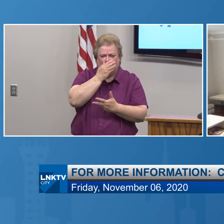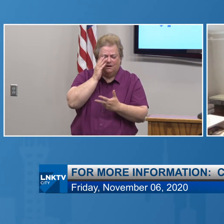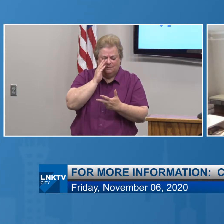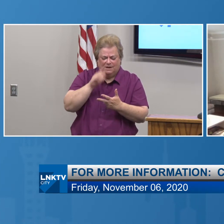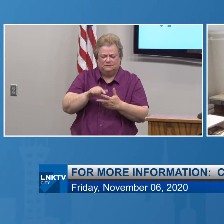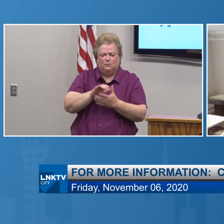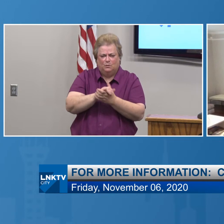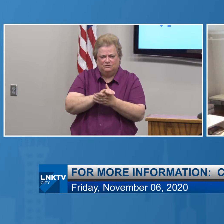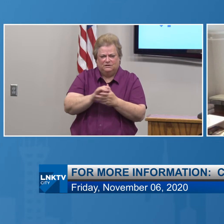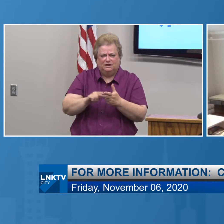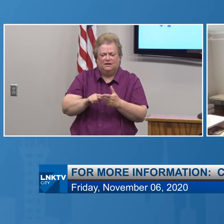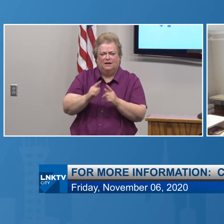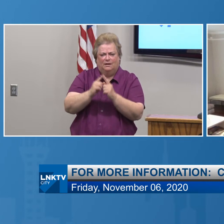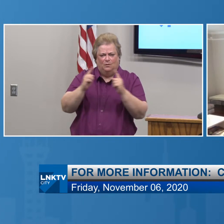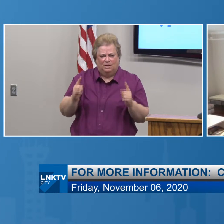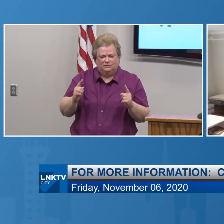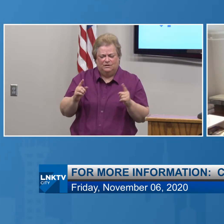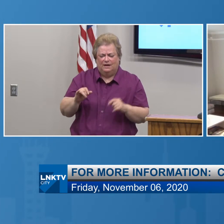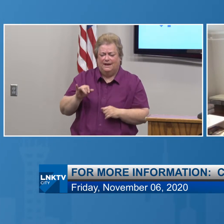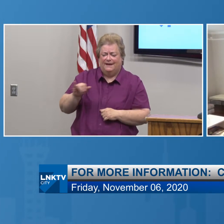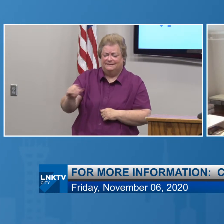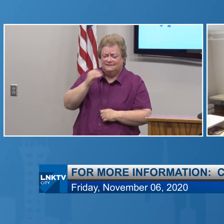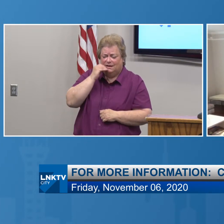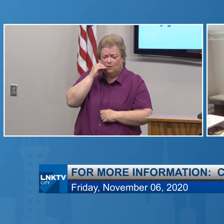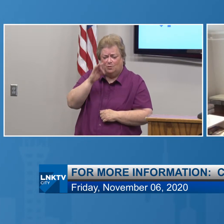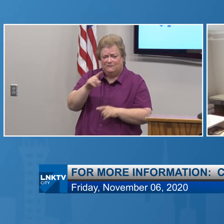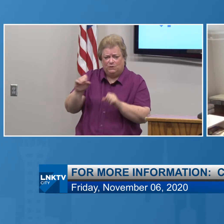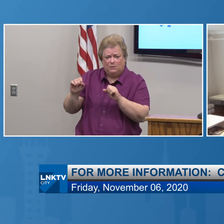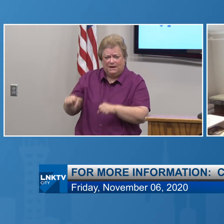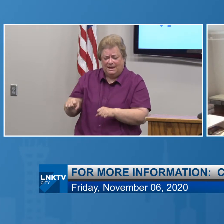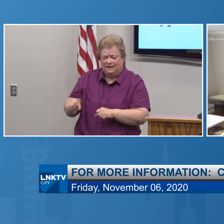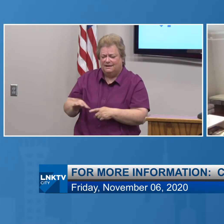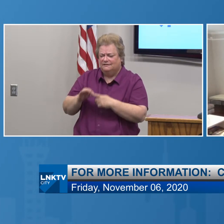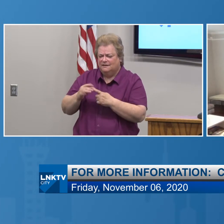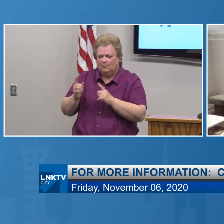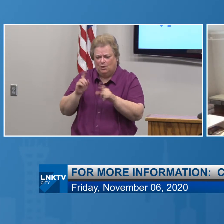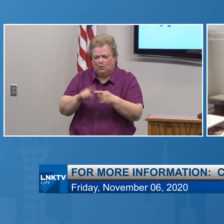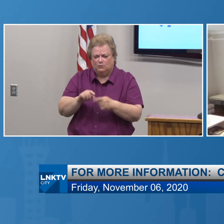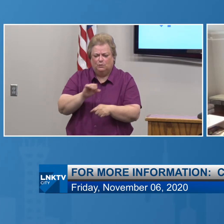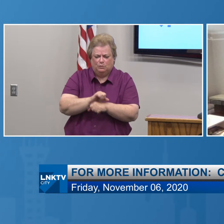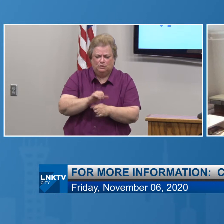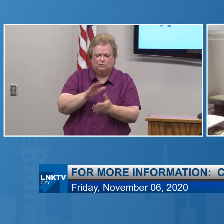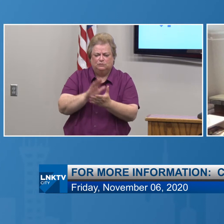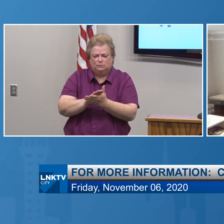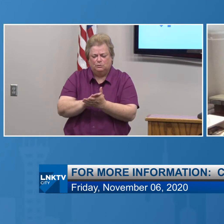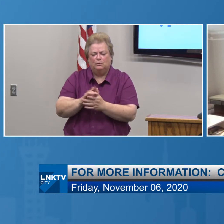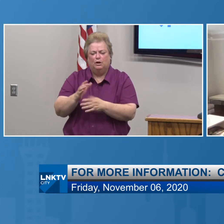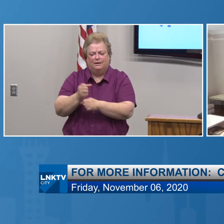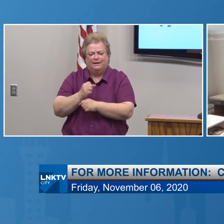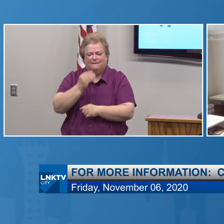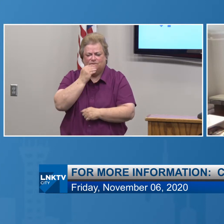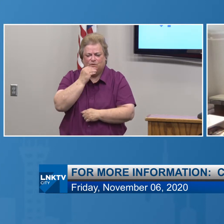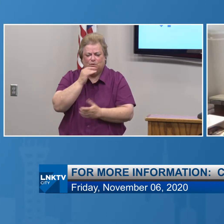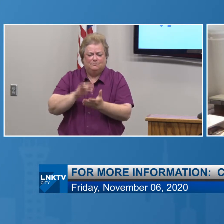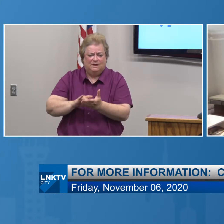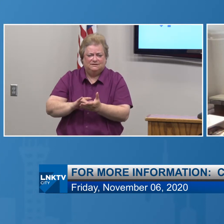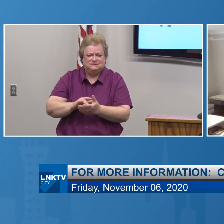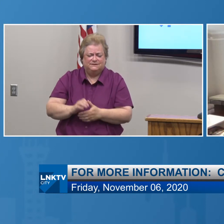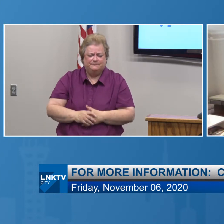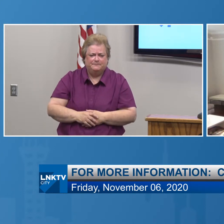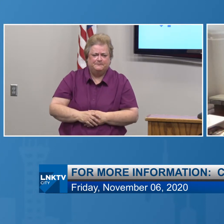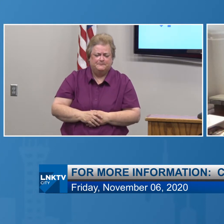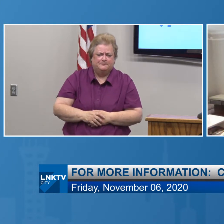hands, watch your distance, and stay home if you are able, except for going to work, school, or getting food and medicine.